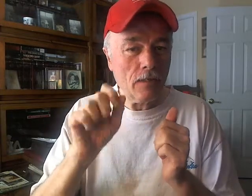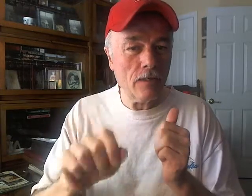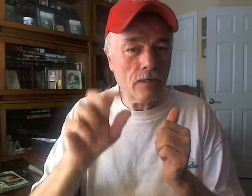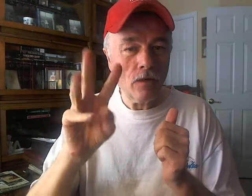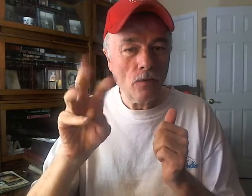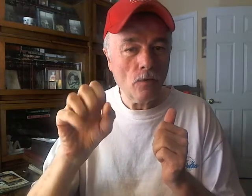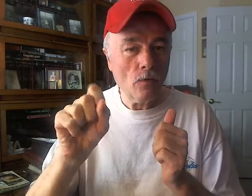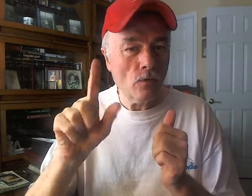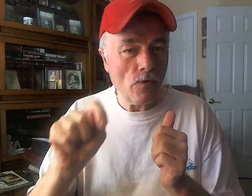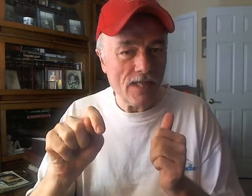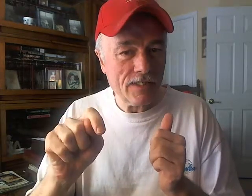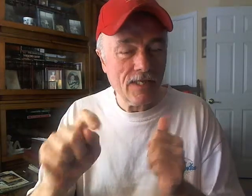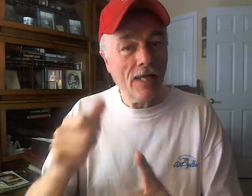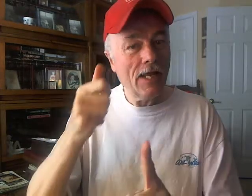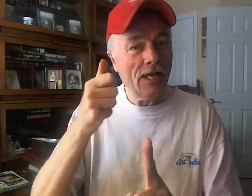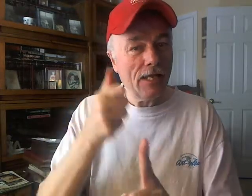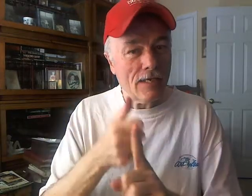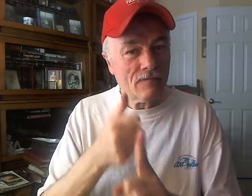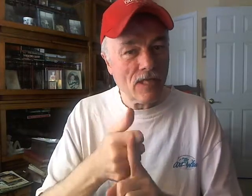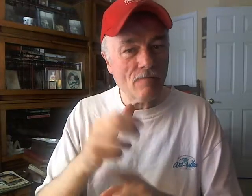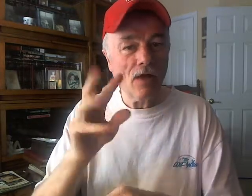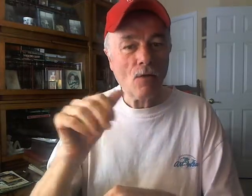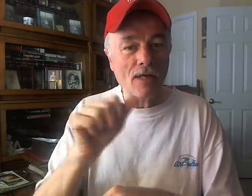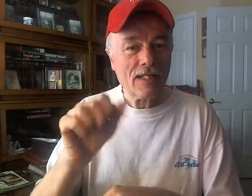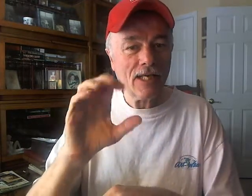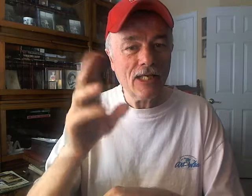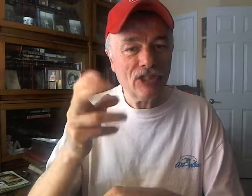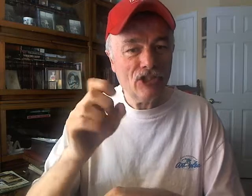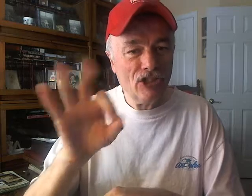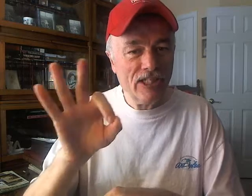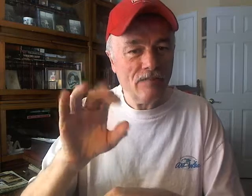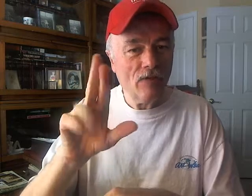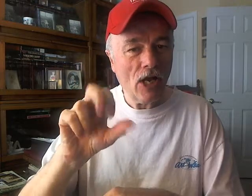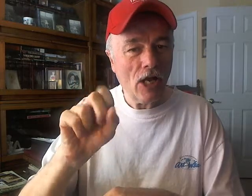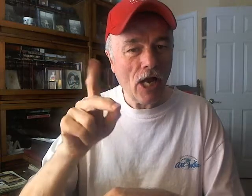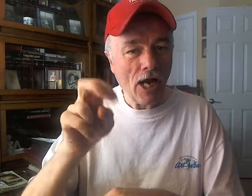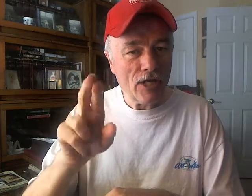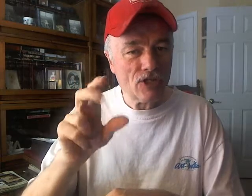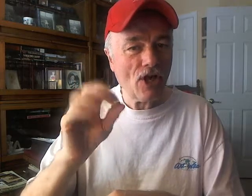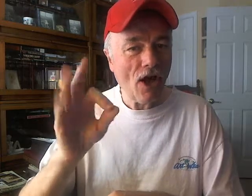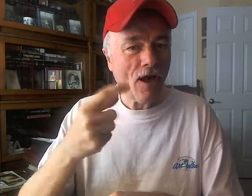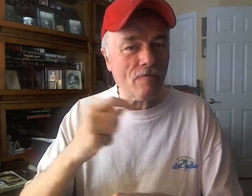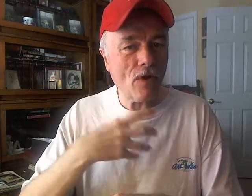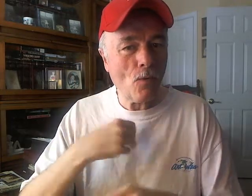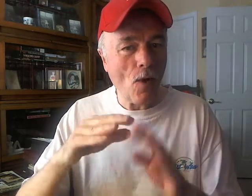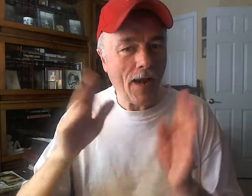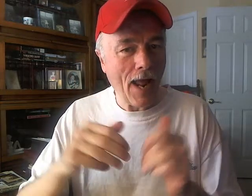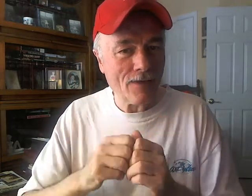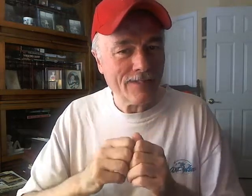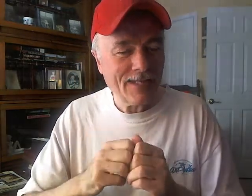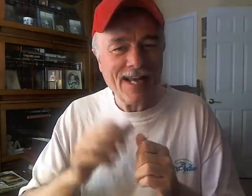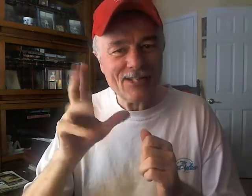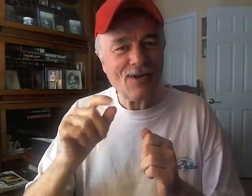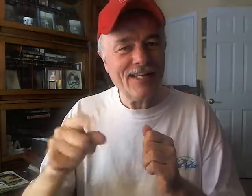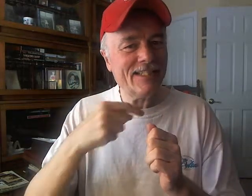Berry. Miss Hibson was the chief agent of the White House. So he